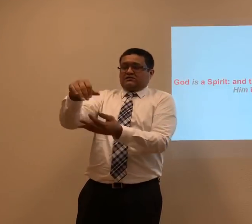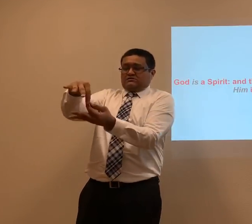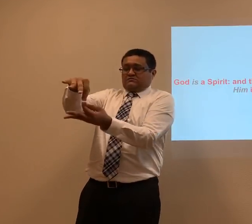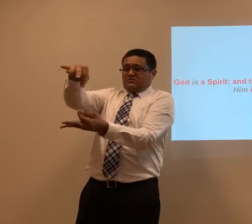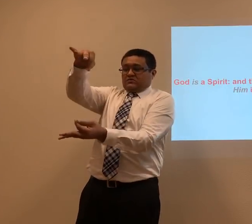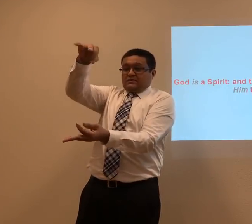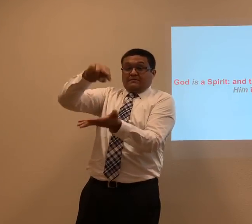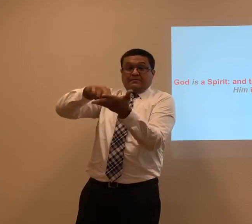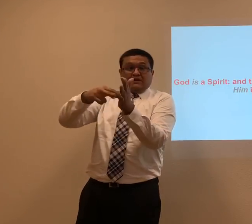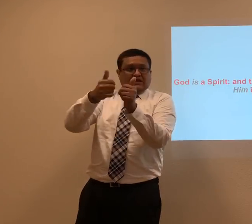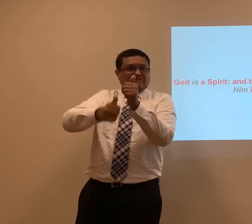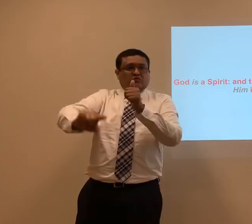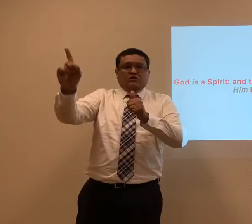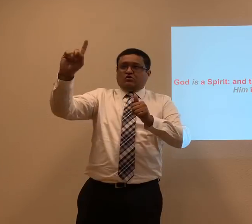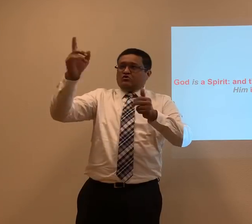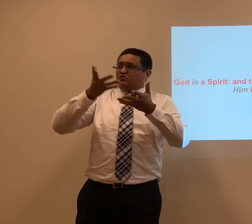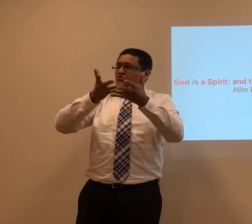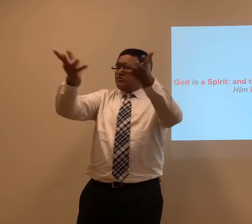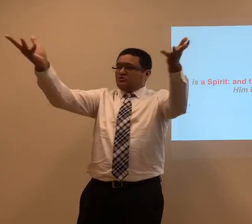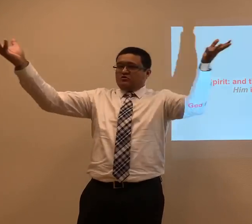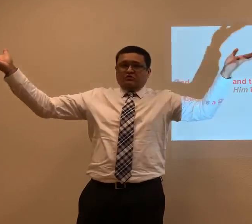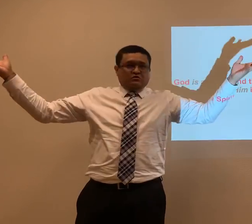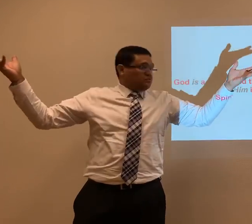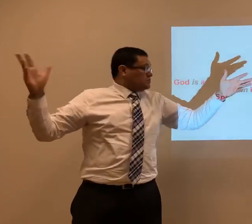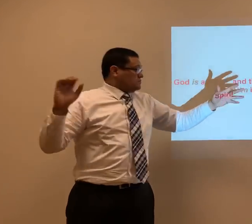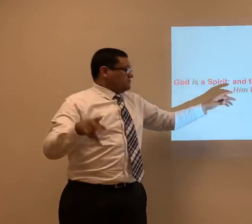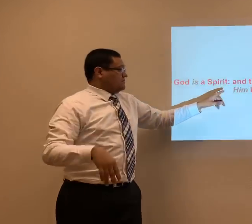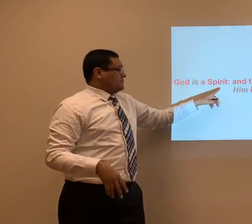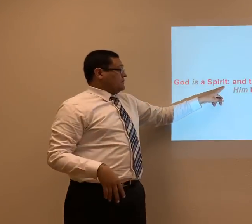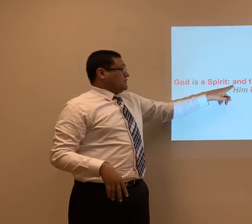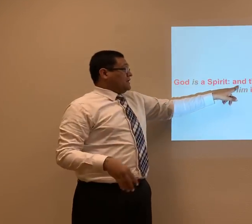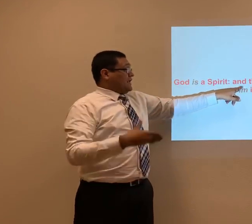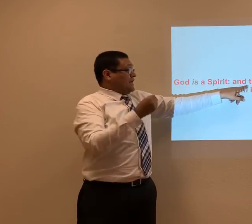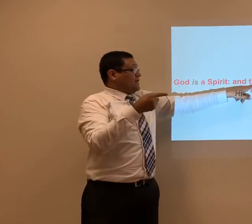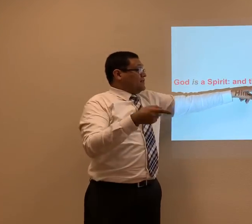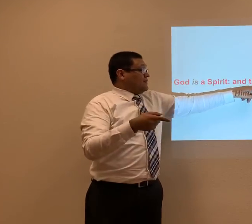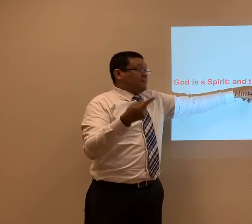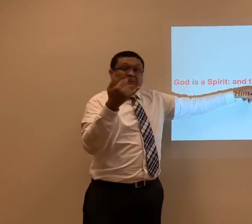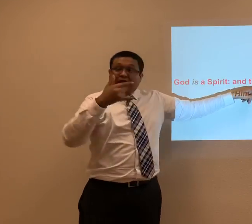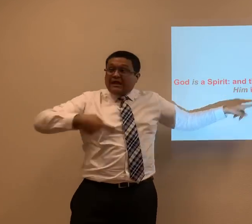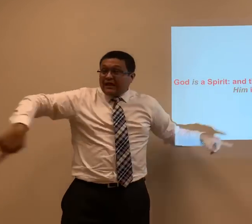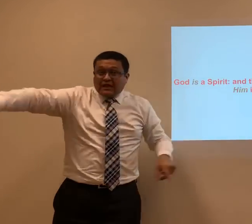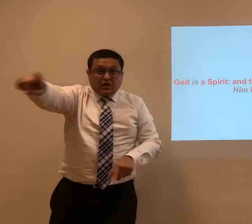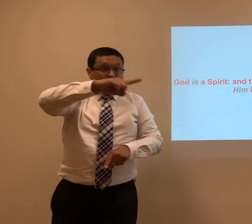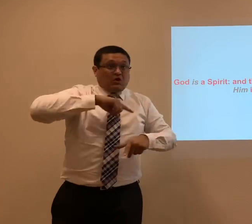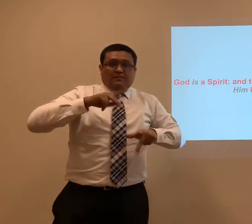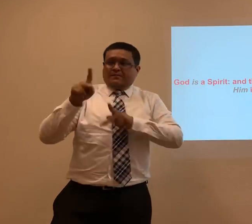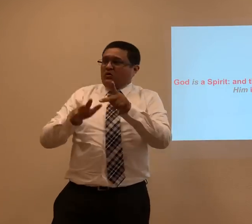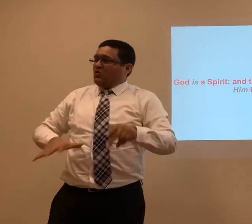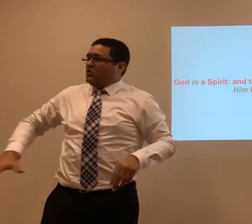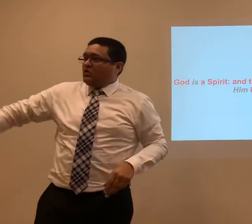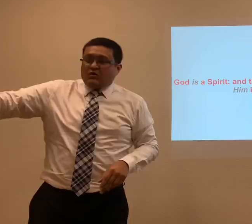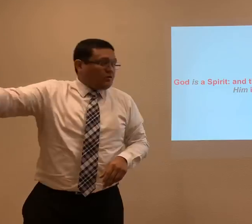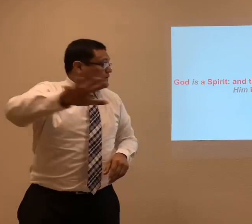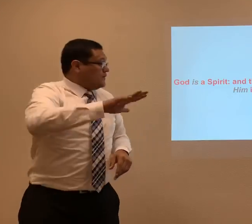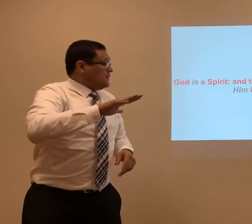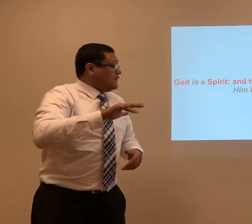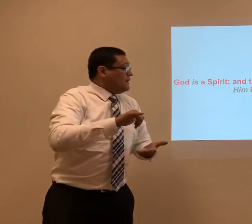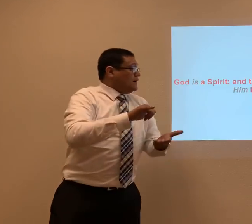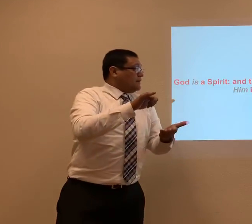God is a spirit, which means he's everywhere at the same time. And the verse goes on to say,